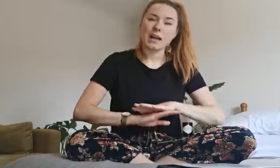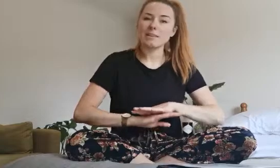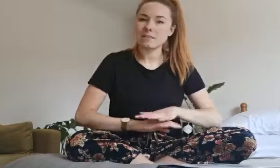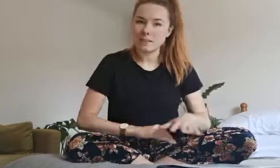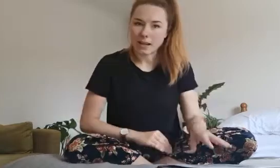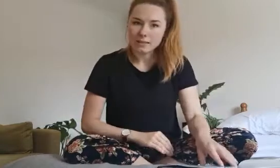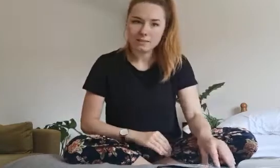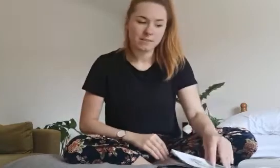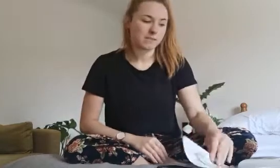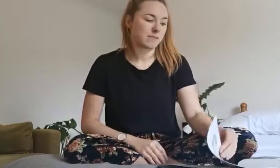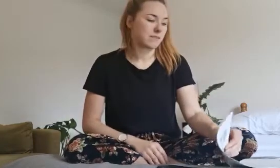and sat